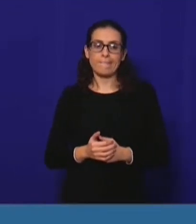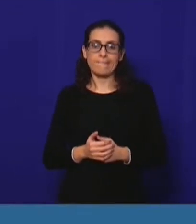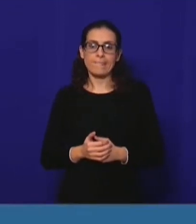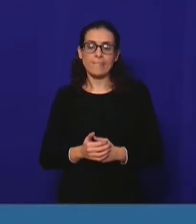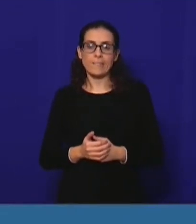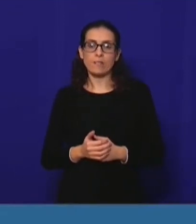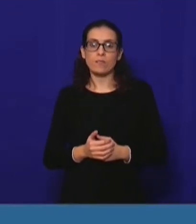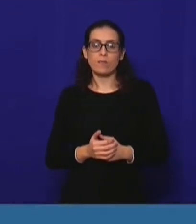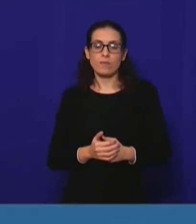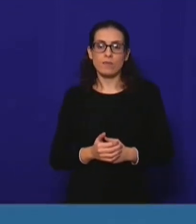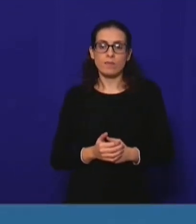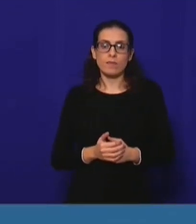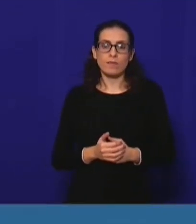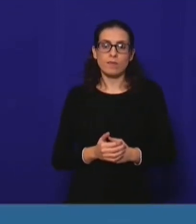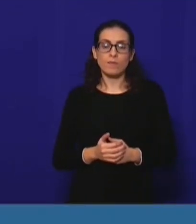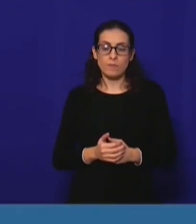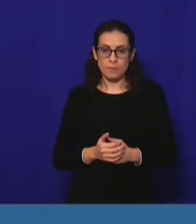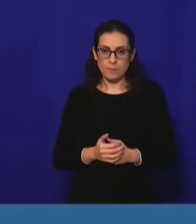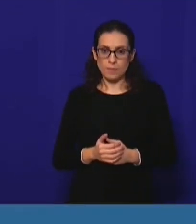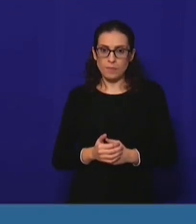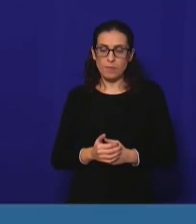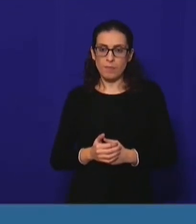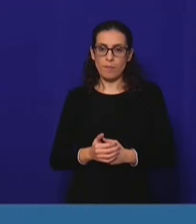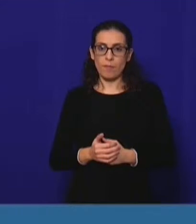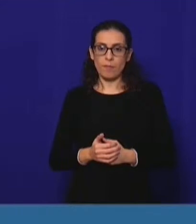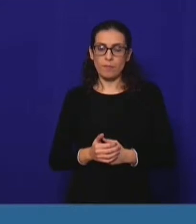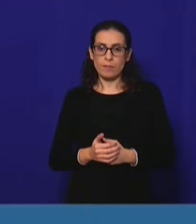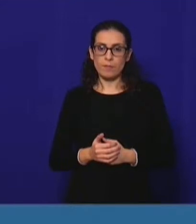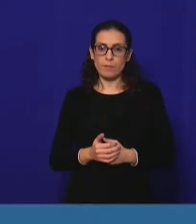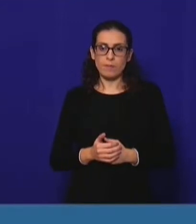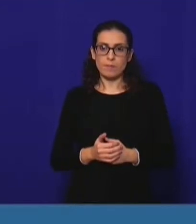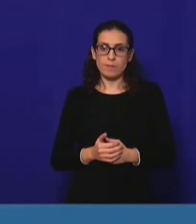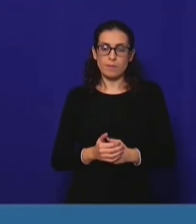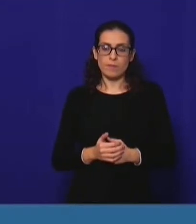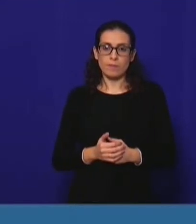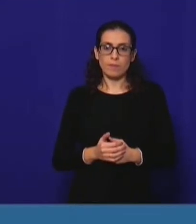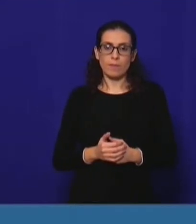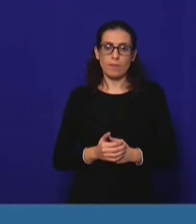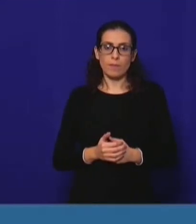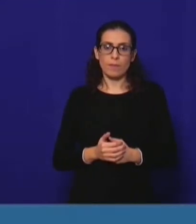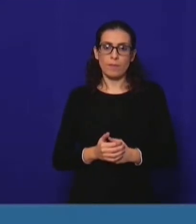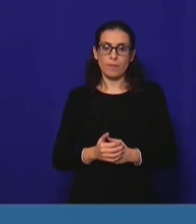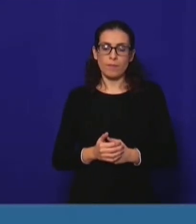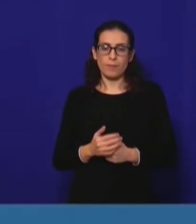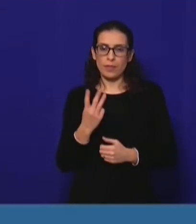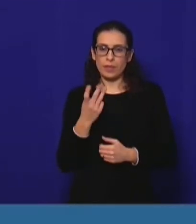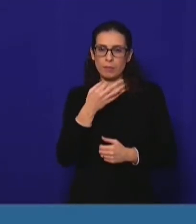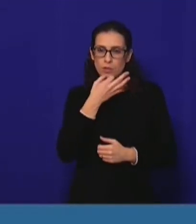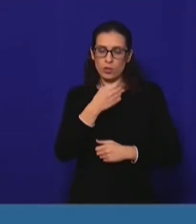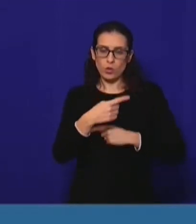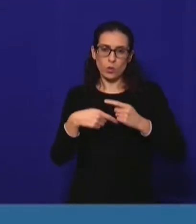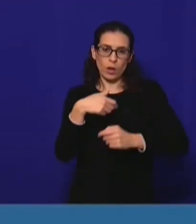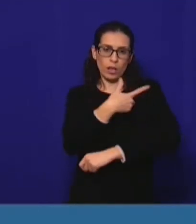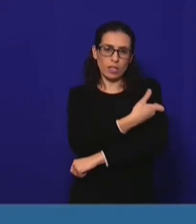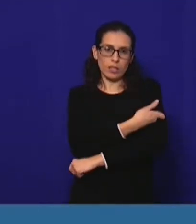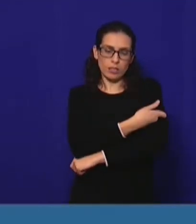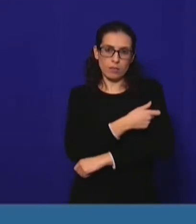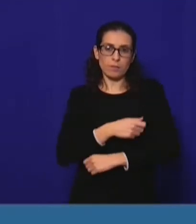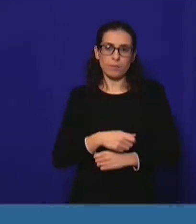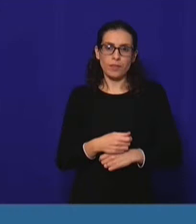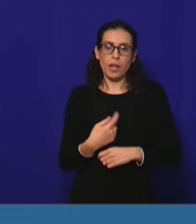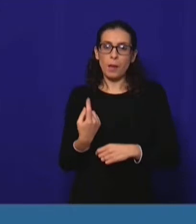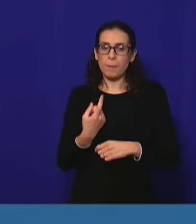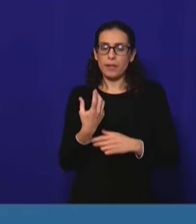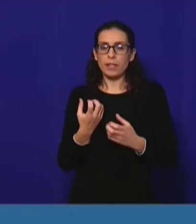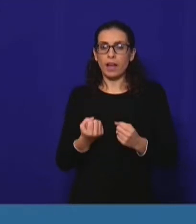Nsellimnek Professur Gawċi, Glenn Falzon, Television Malta. Għandi 3 mistoqsijiet fuq it-tilqima. Kondizzjonijiet tal-ġilda, mi għandu kondizzjonijiet